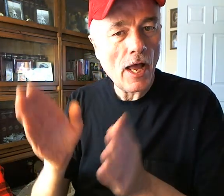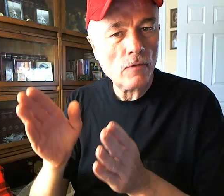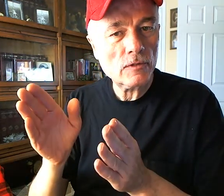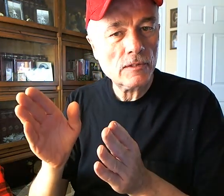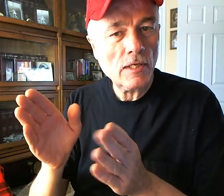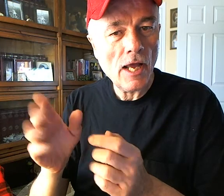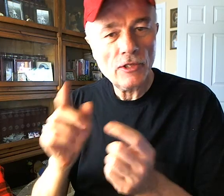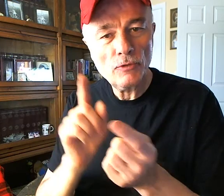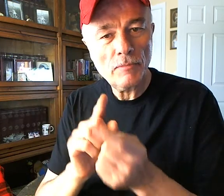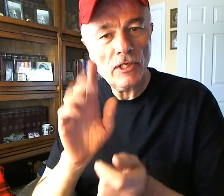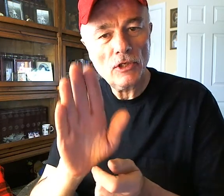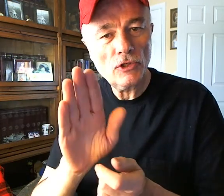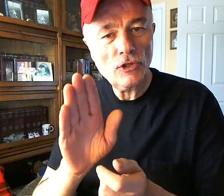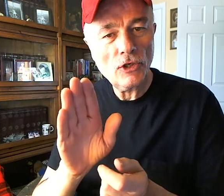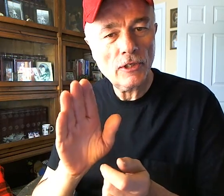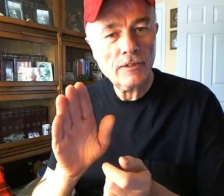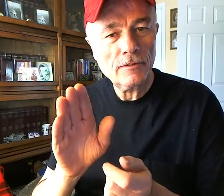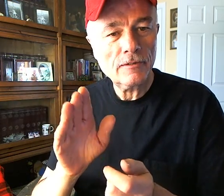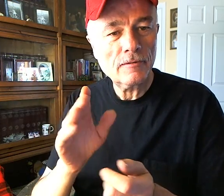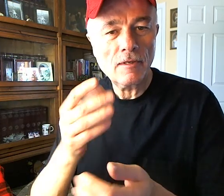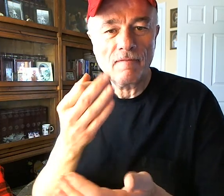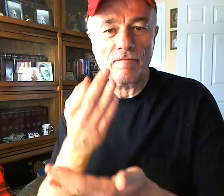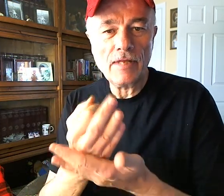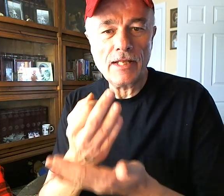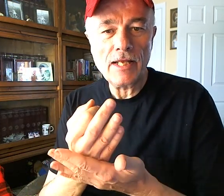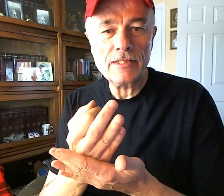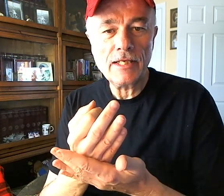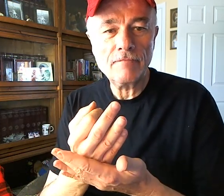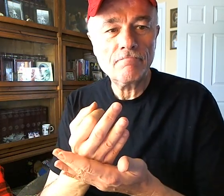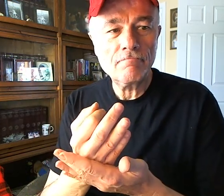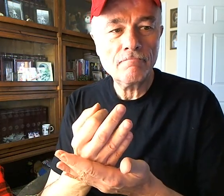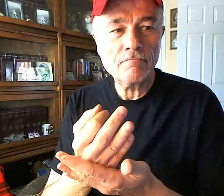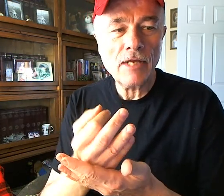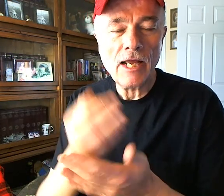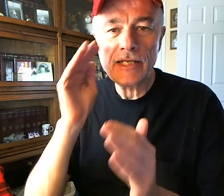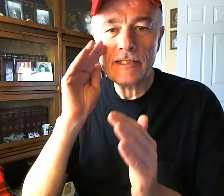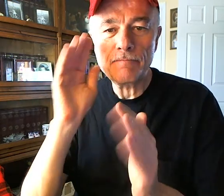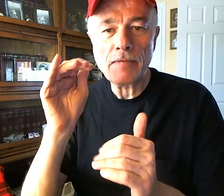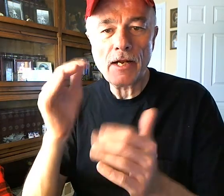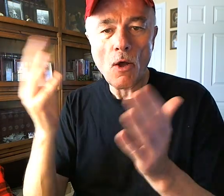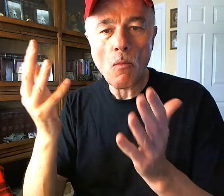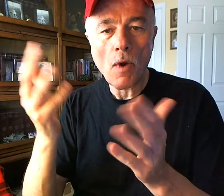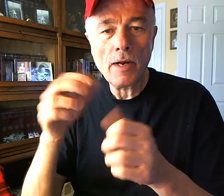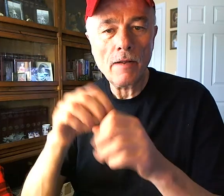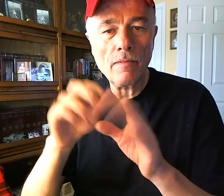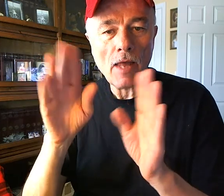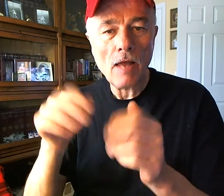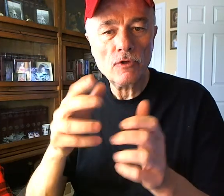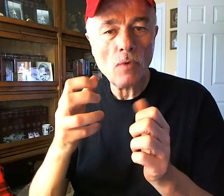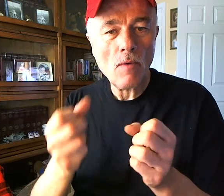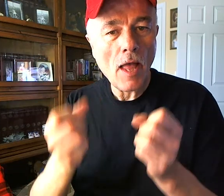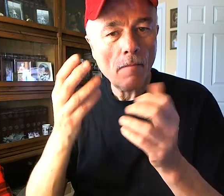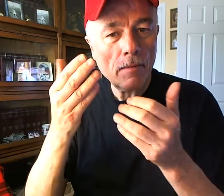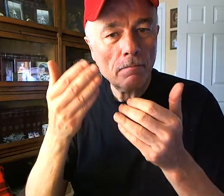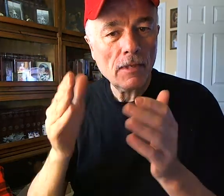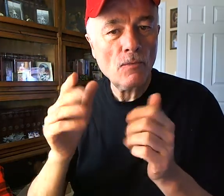it's baby-friendly and it opens up the space a little bit more. Now, I've already built the base out of MDF, 1x3s, and a piece of styrene,